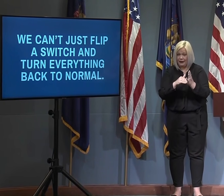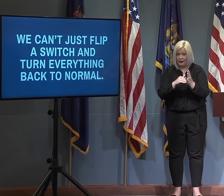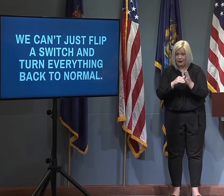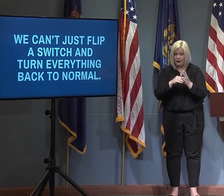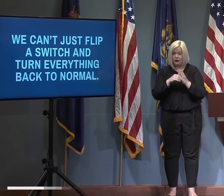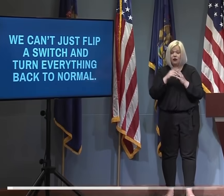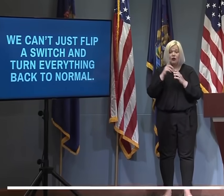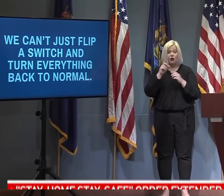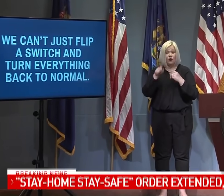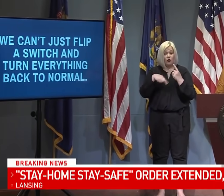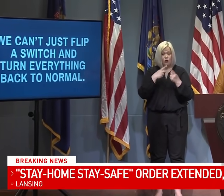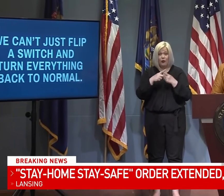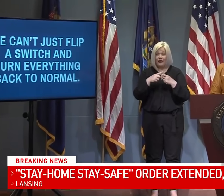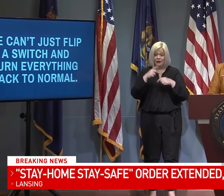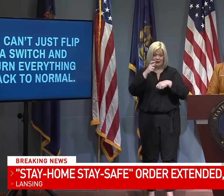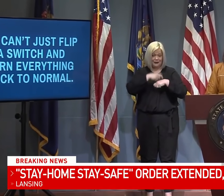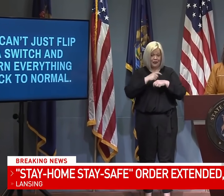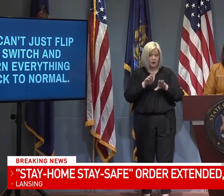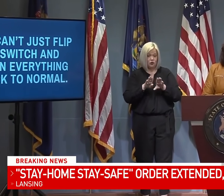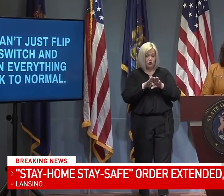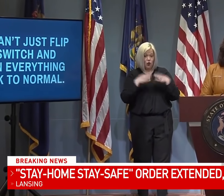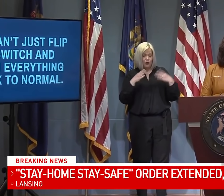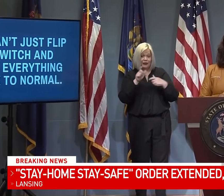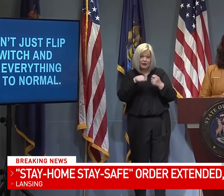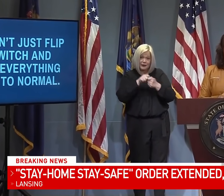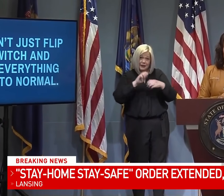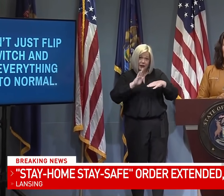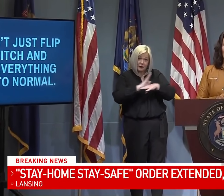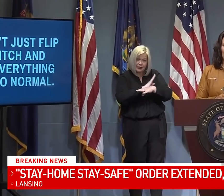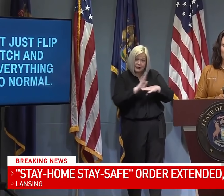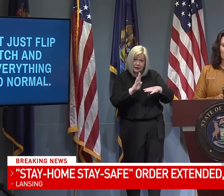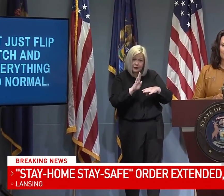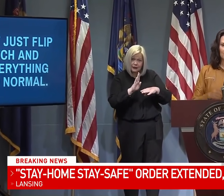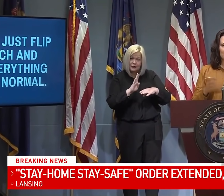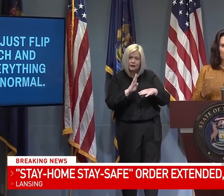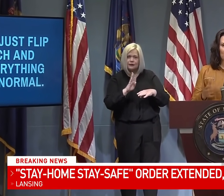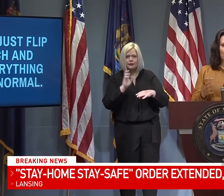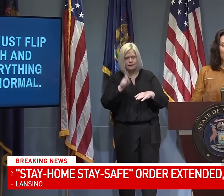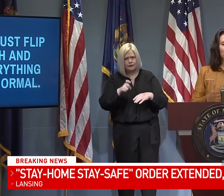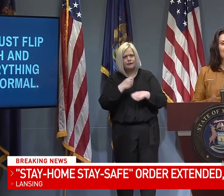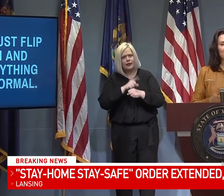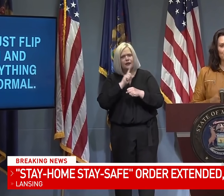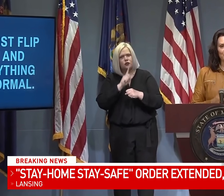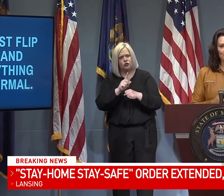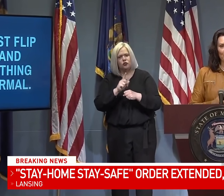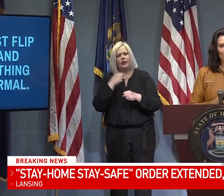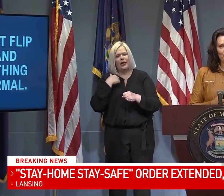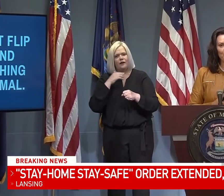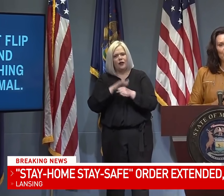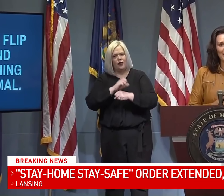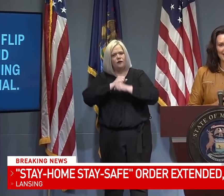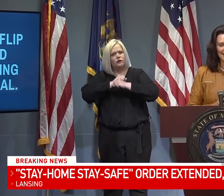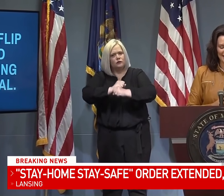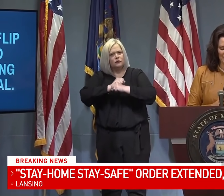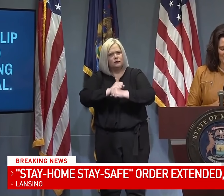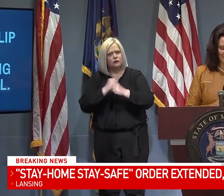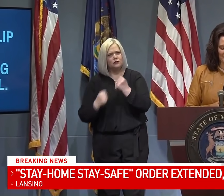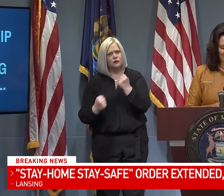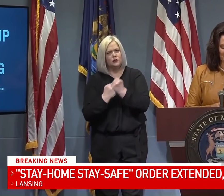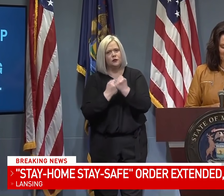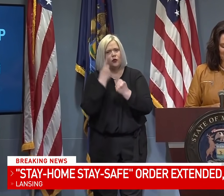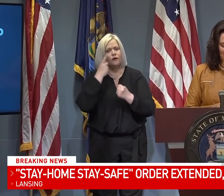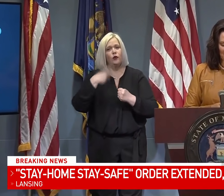dial to re-engage sectors of our workforce, we must continue to ensure that we've got protections for our employees in